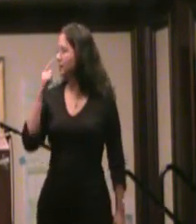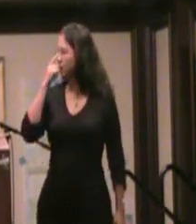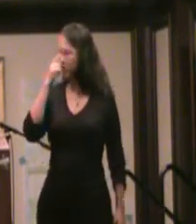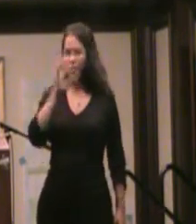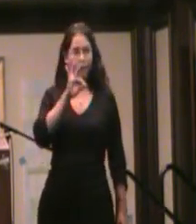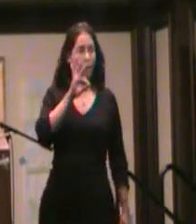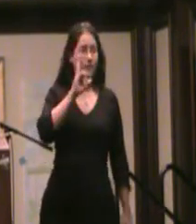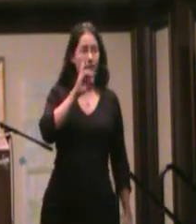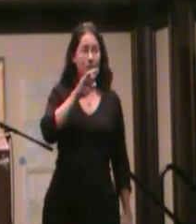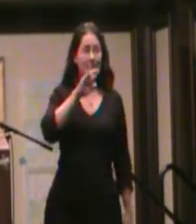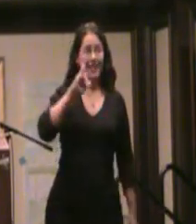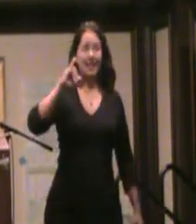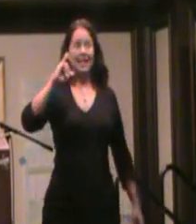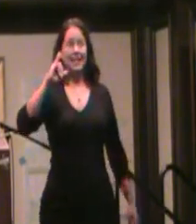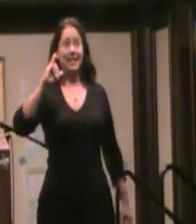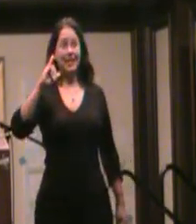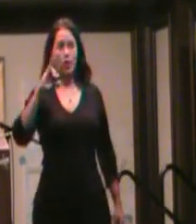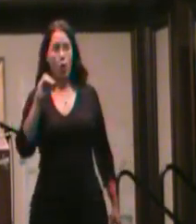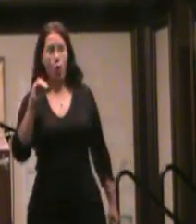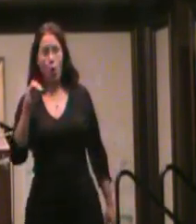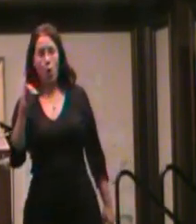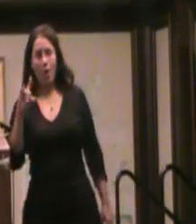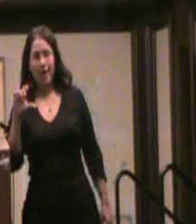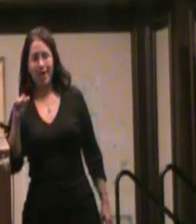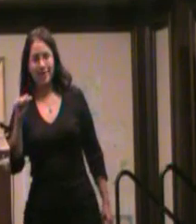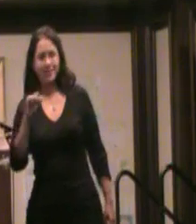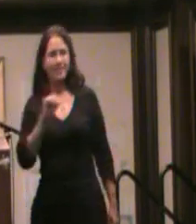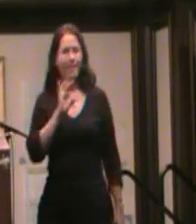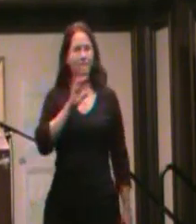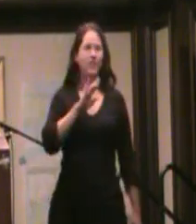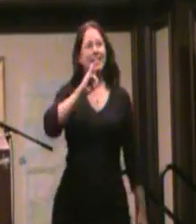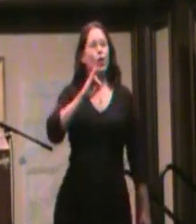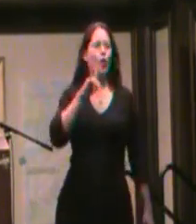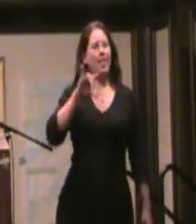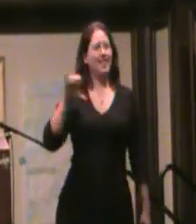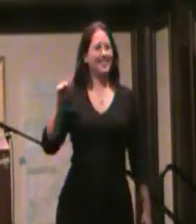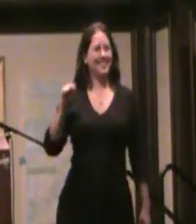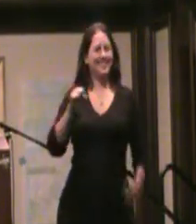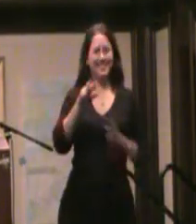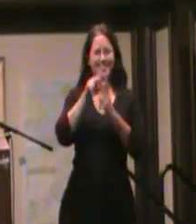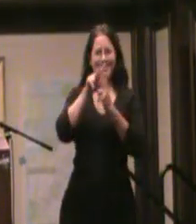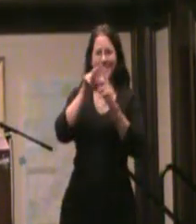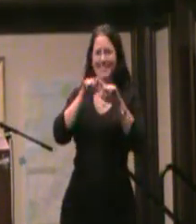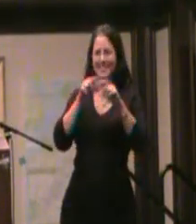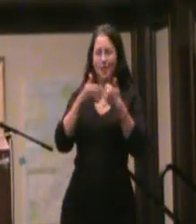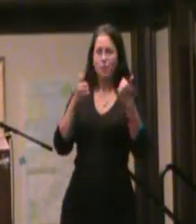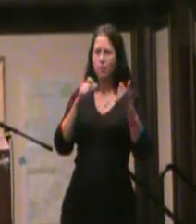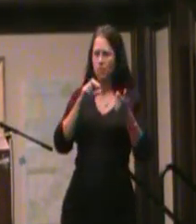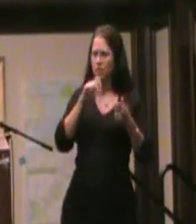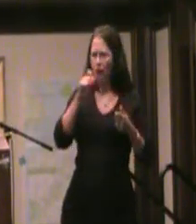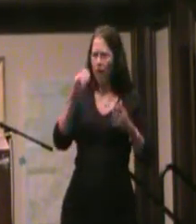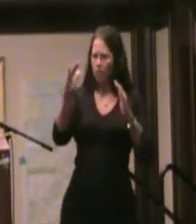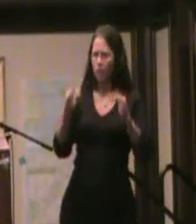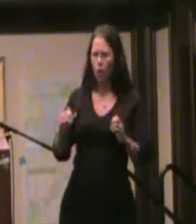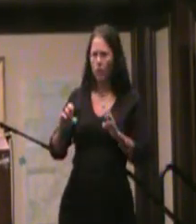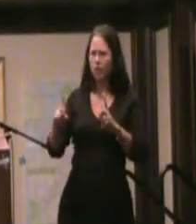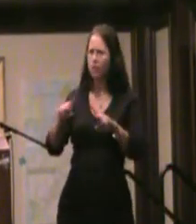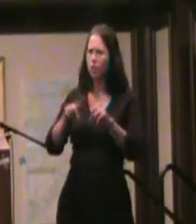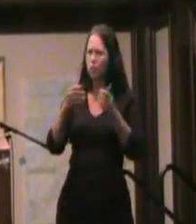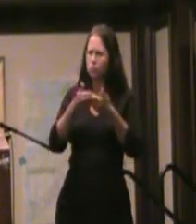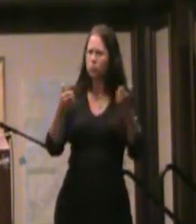of frijoles, it's frijoles. And no, it's not that they're uneducated. It's just a